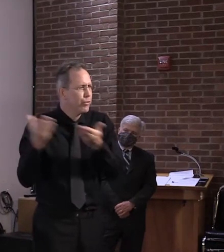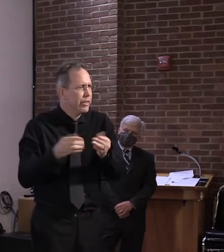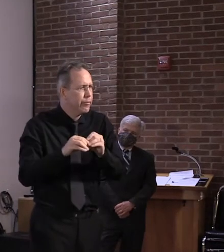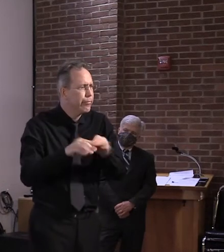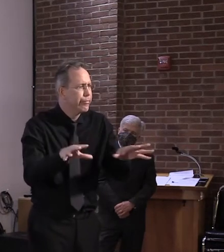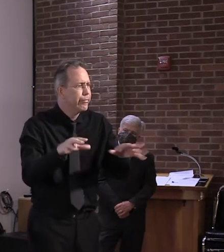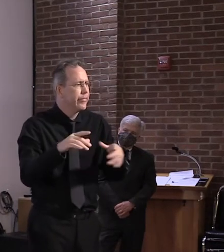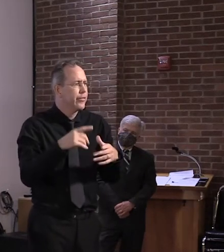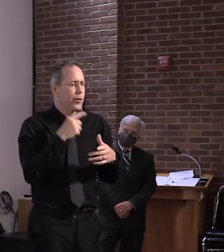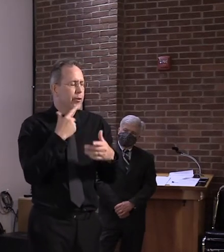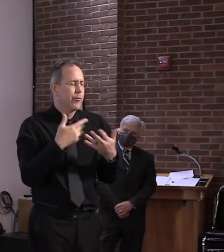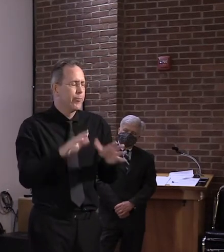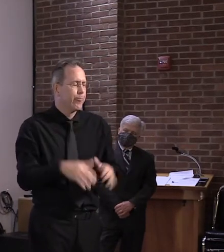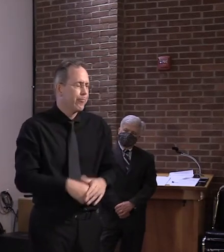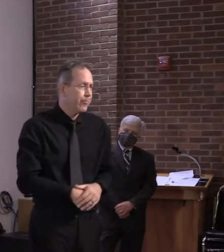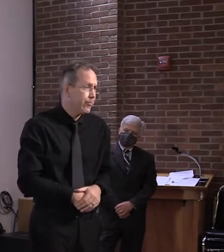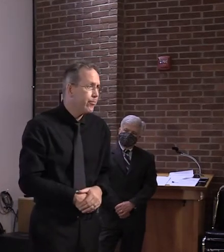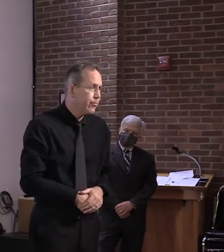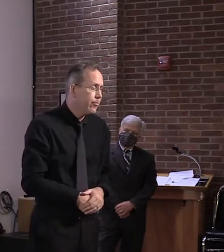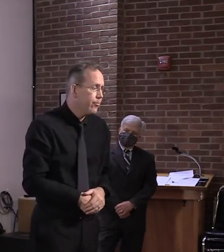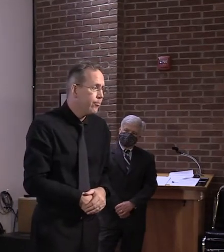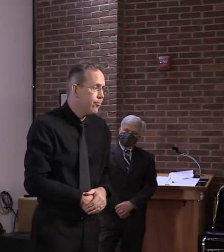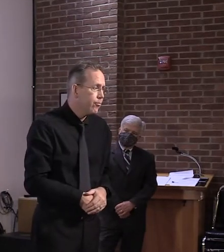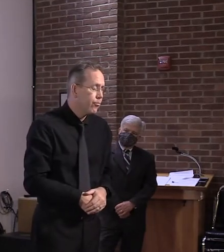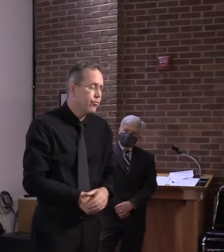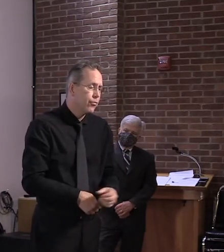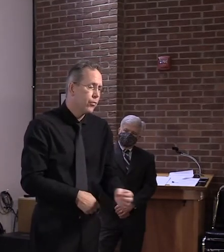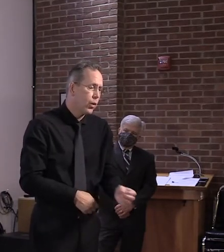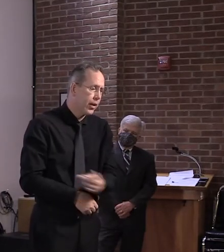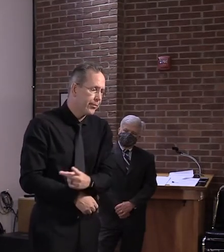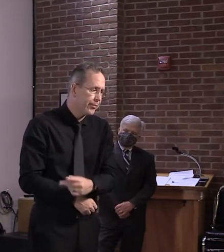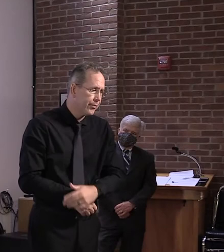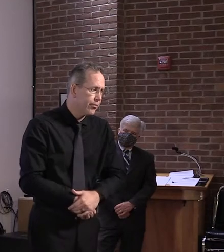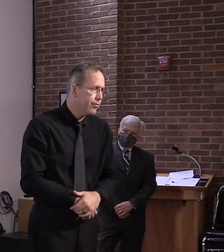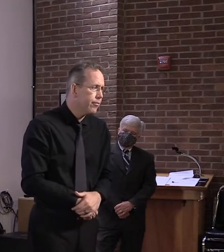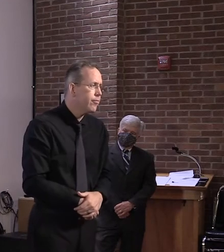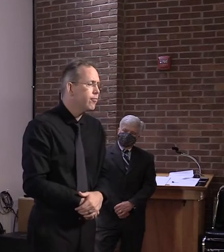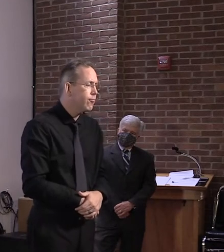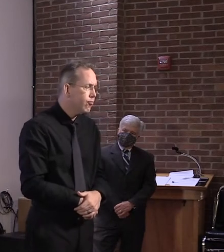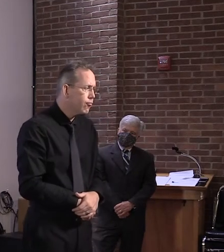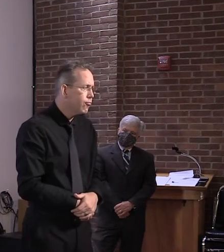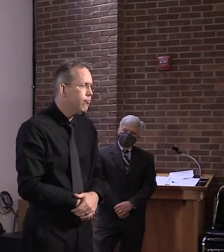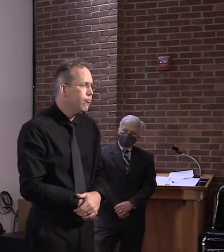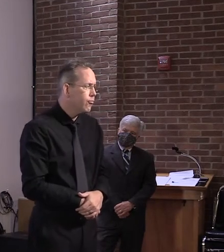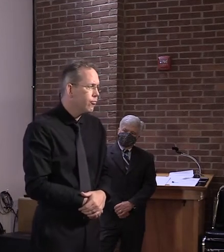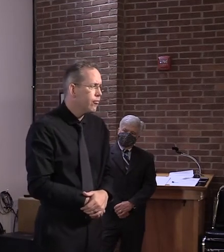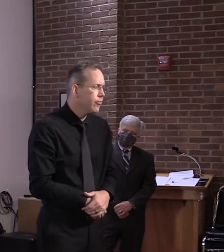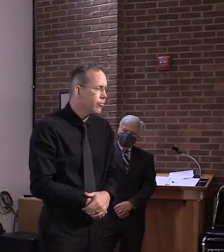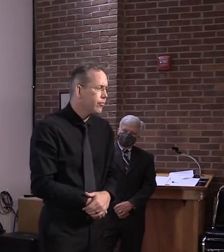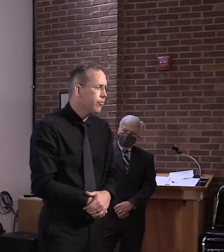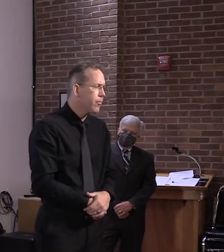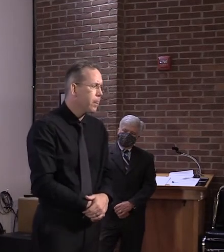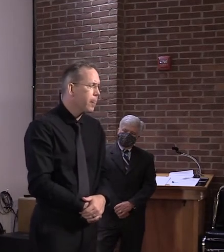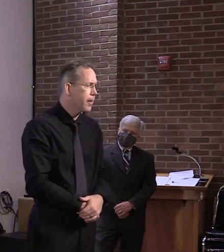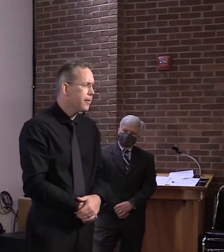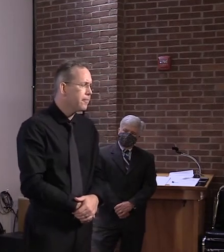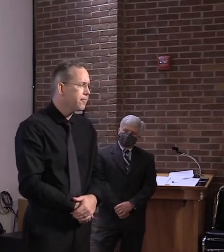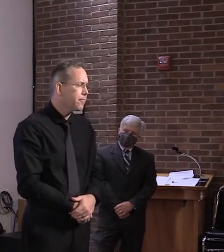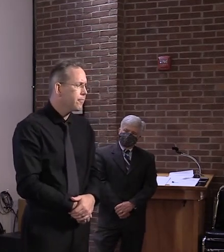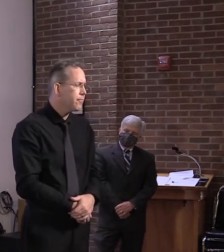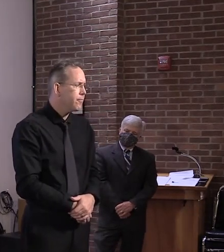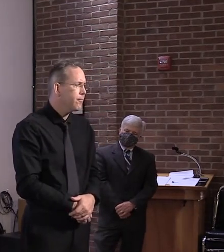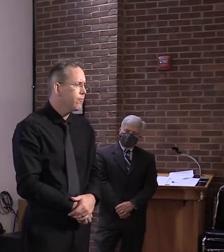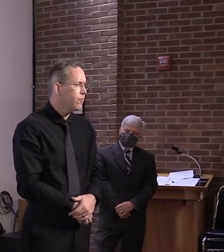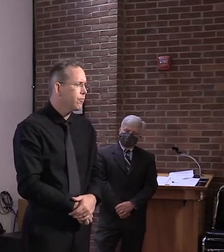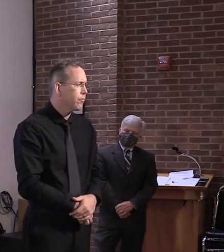from, so to speak. And, you know, I think it's interesting because I think a lot of civilians, if you will, are very